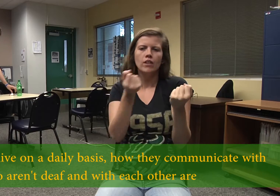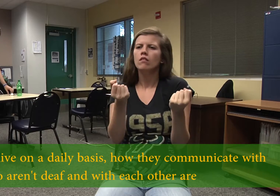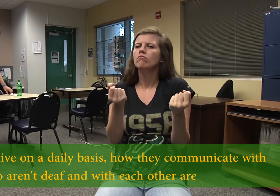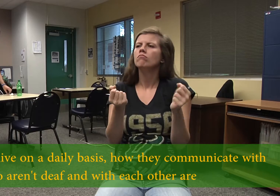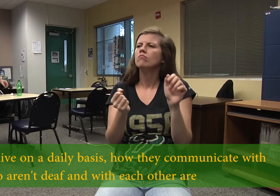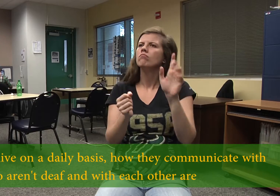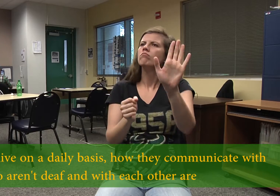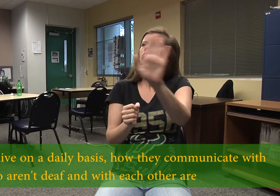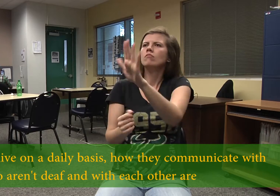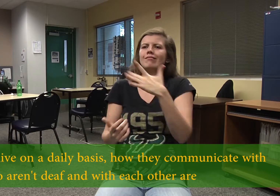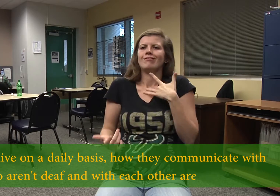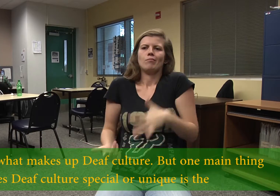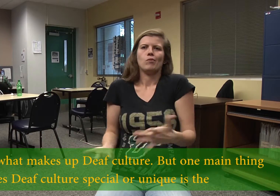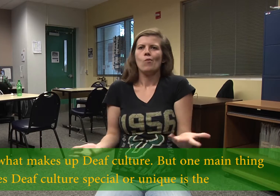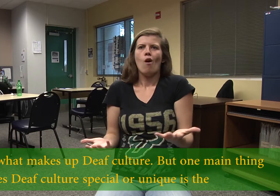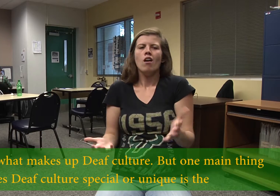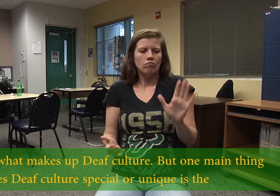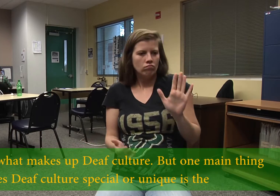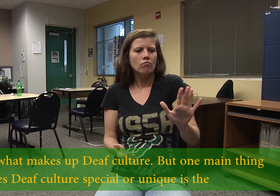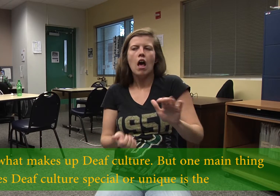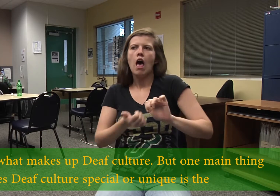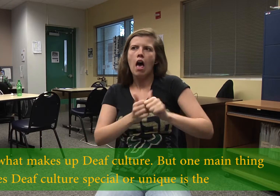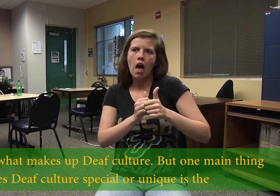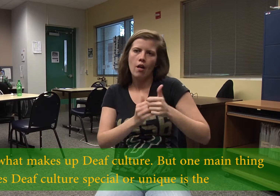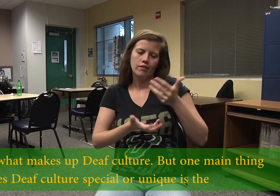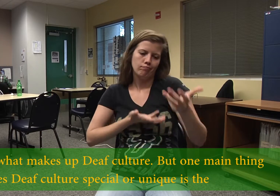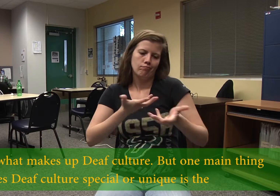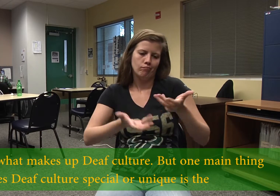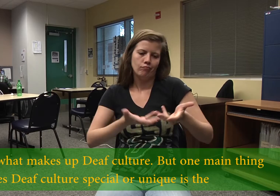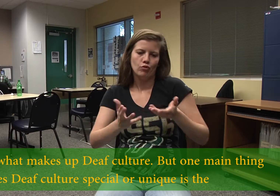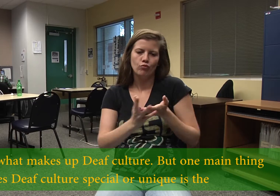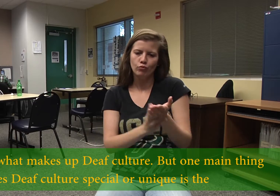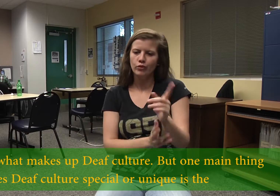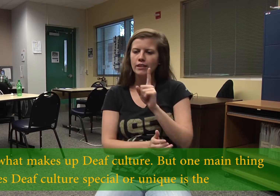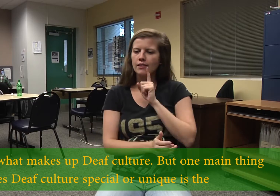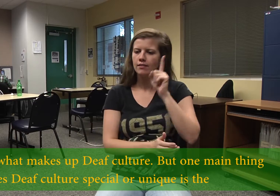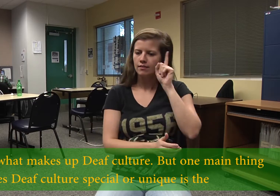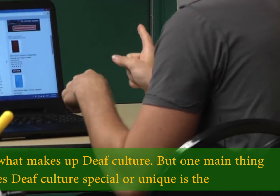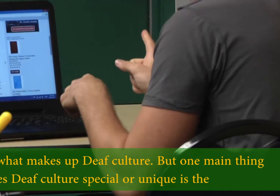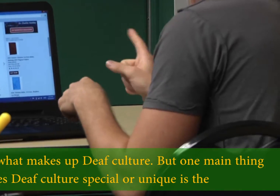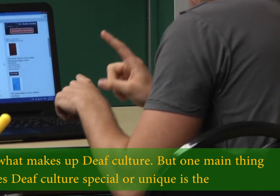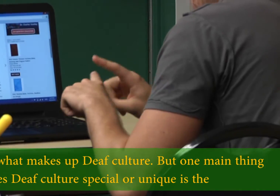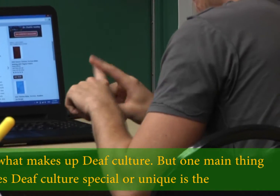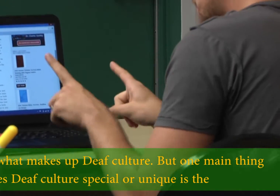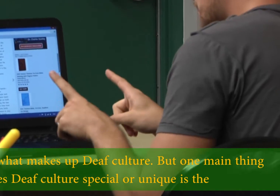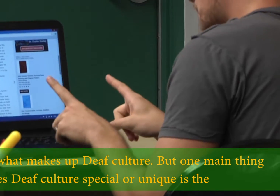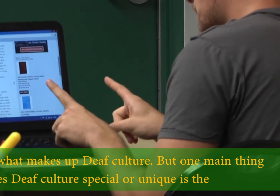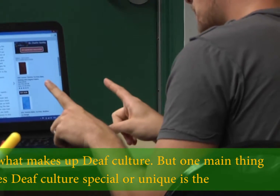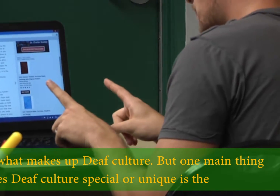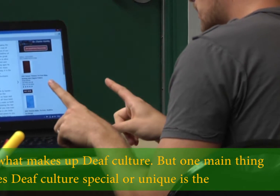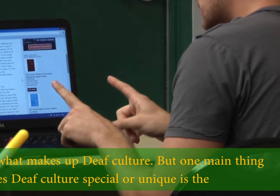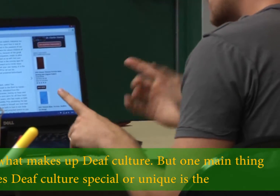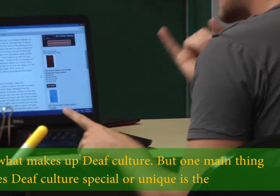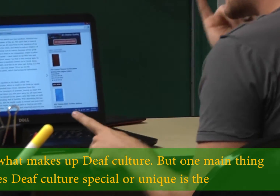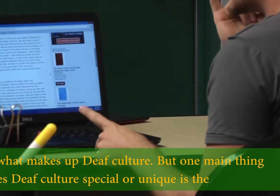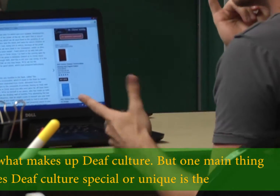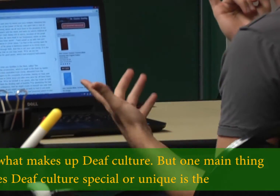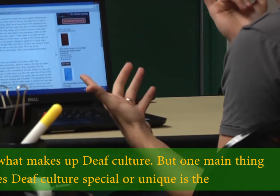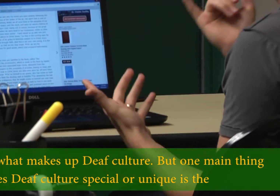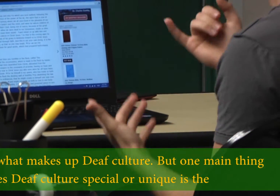or what makes up Deaf culture. But one main thing that makes Deaf culture special, or unique, is